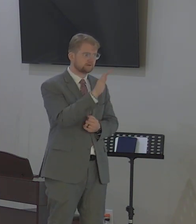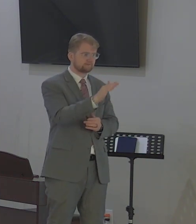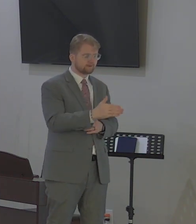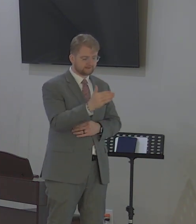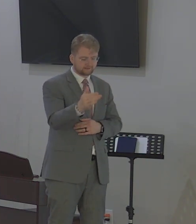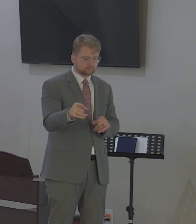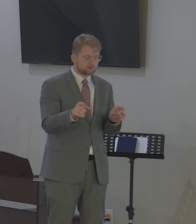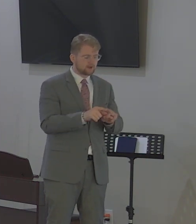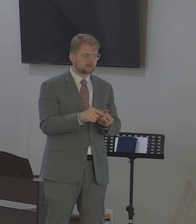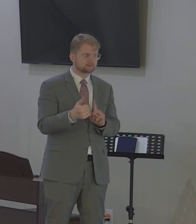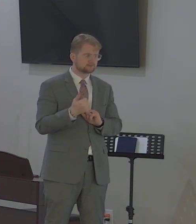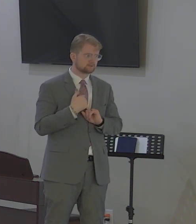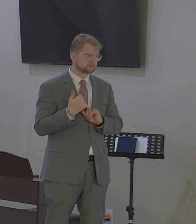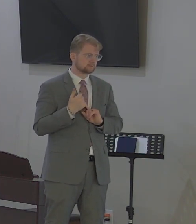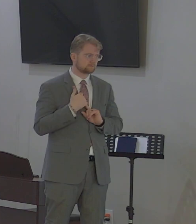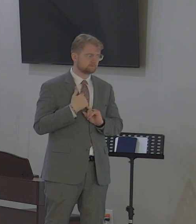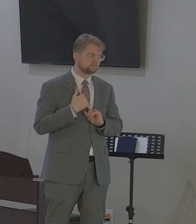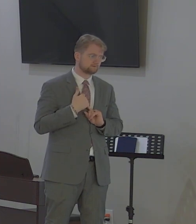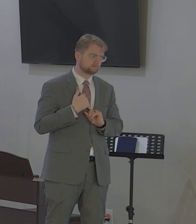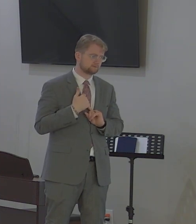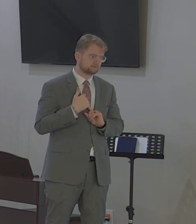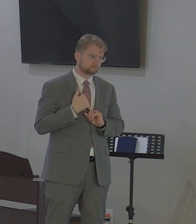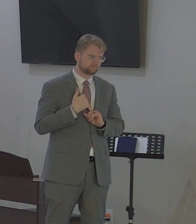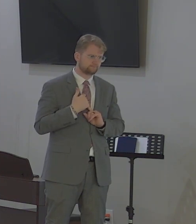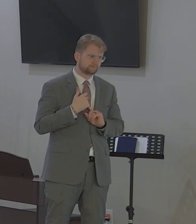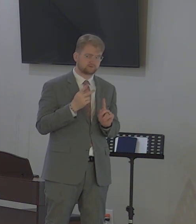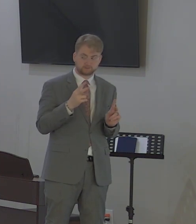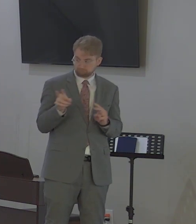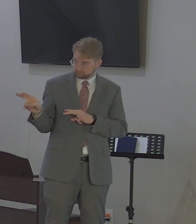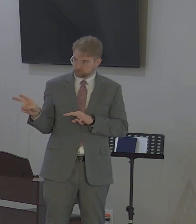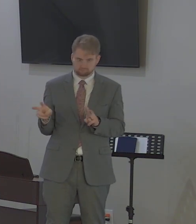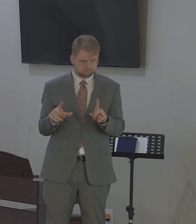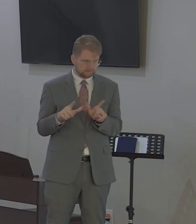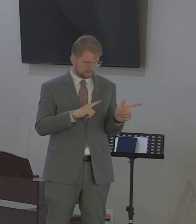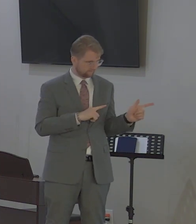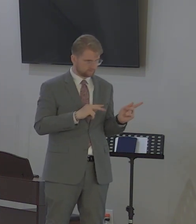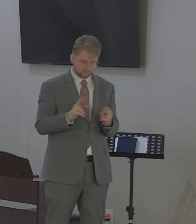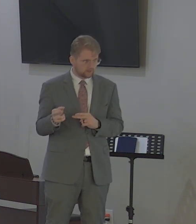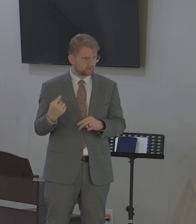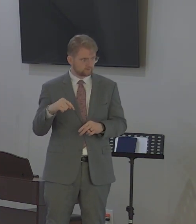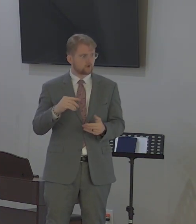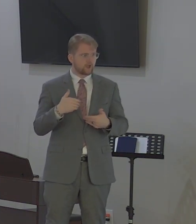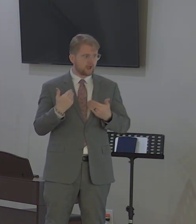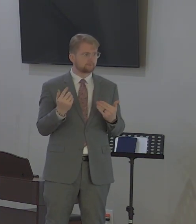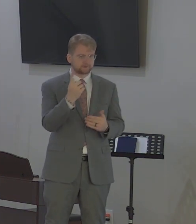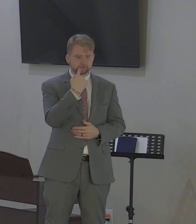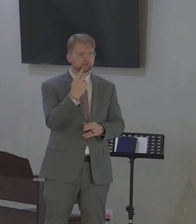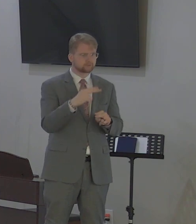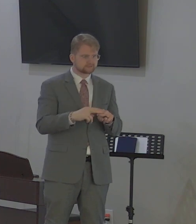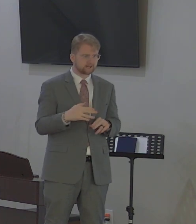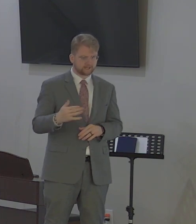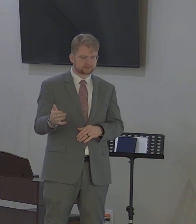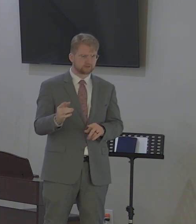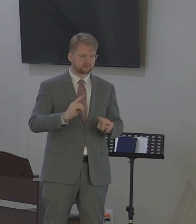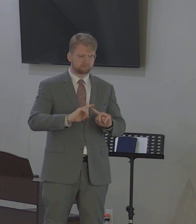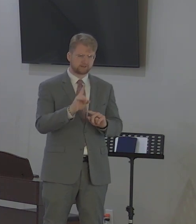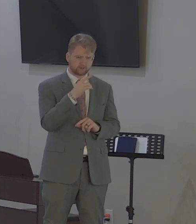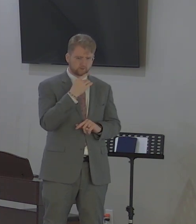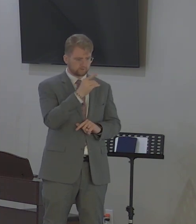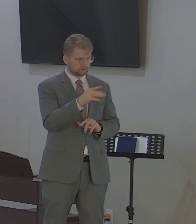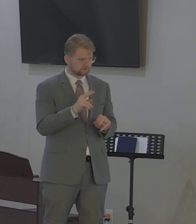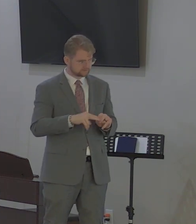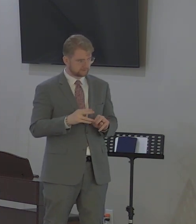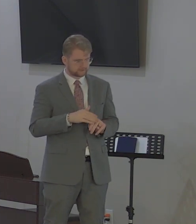as thyself. Look to our left, we're happy who we're sitting next to. But probably who you're sitting next to is